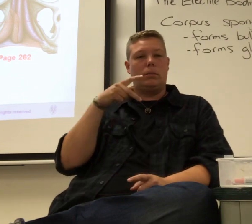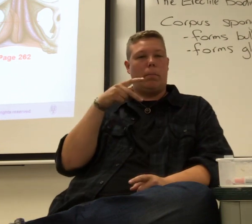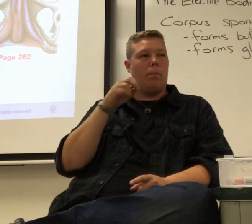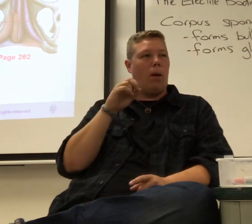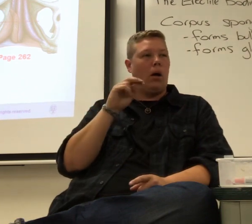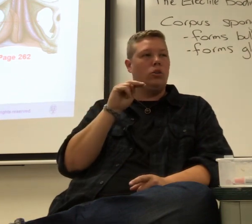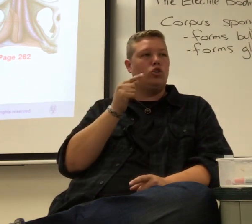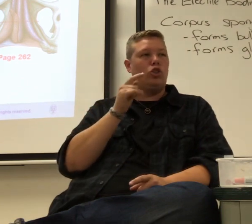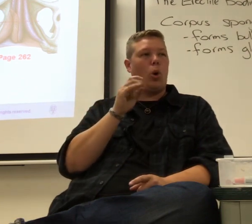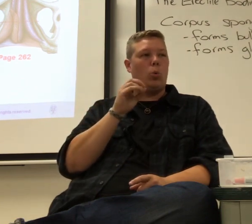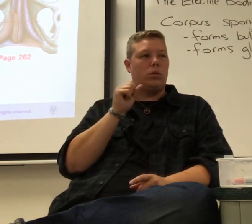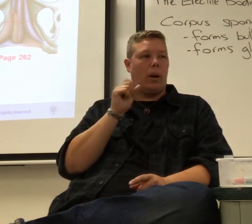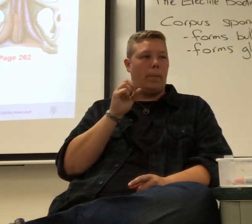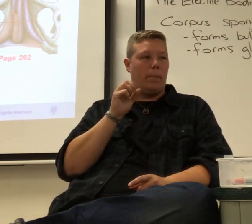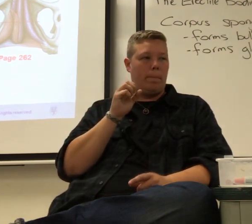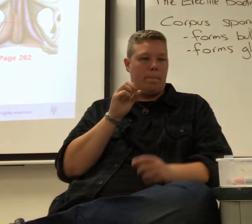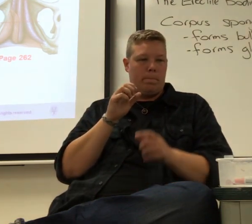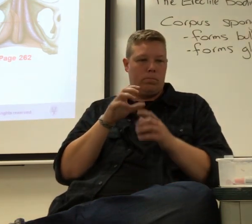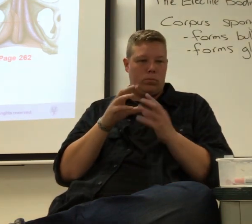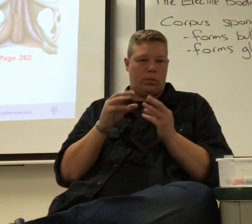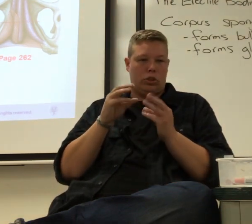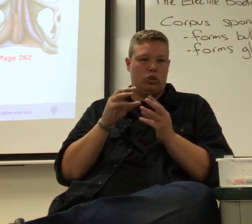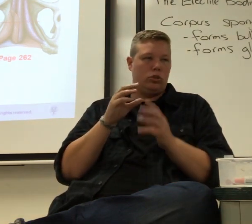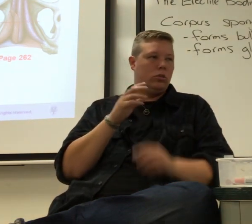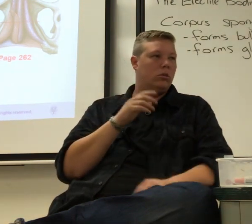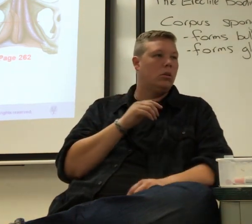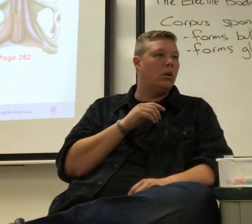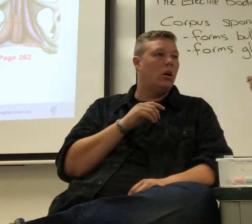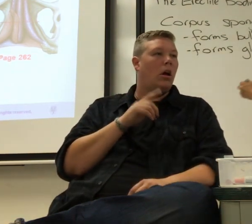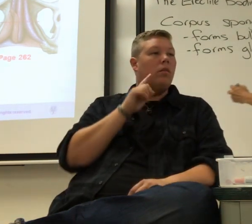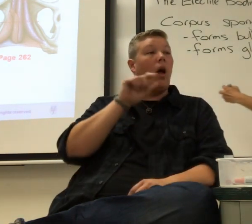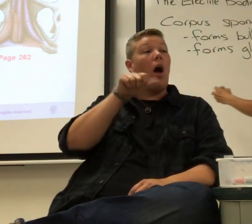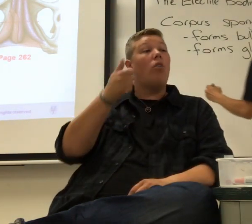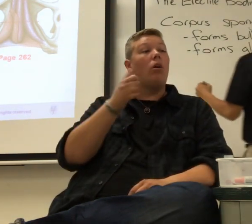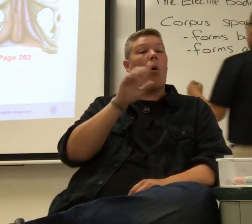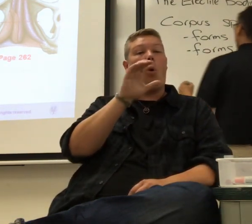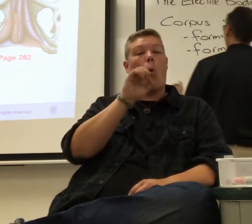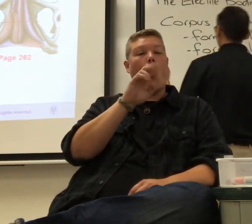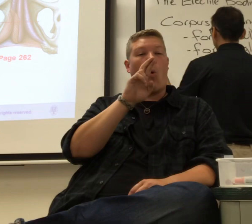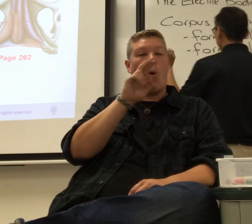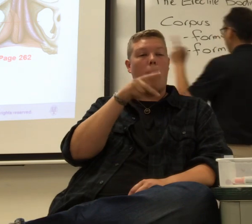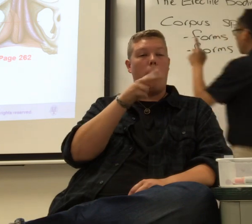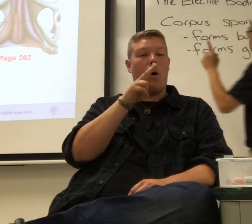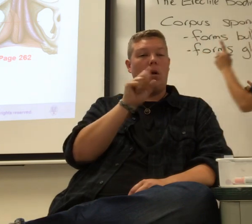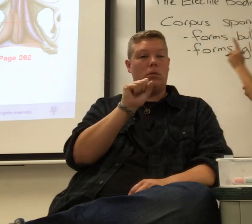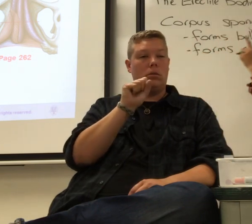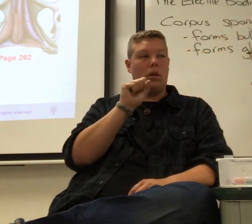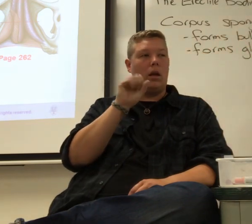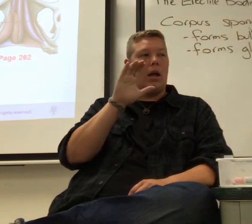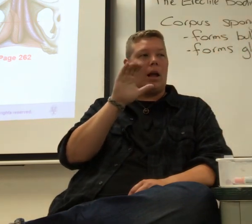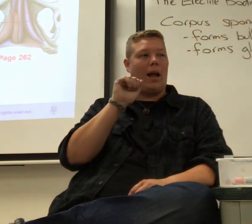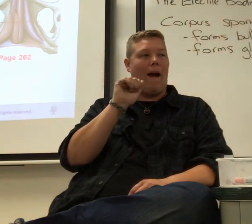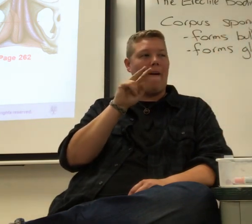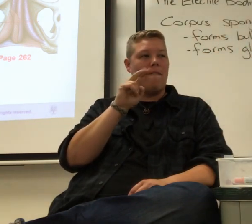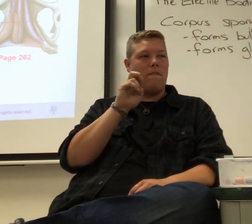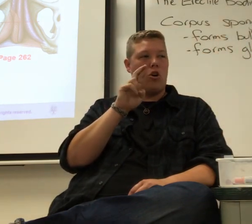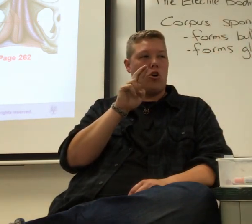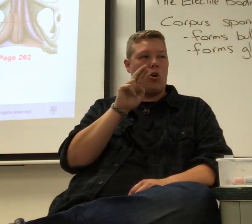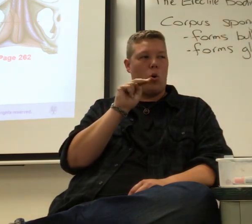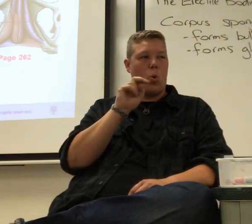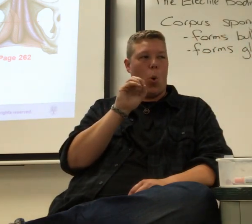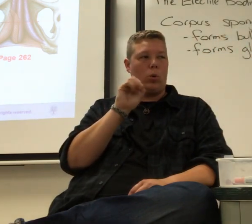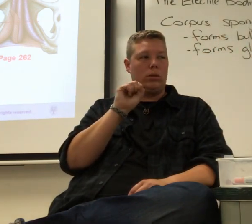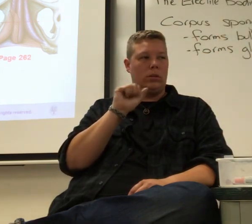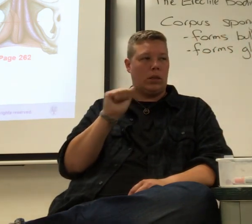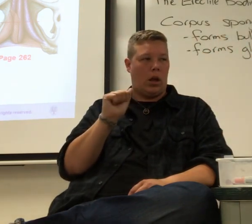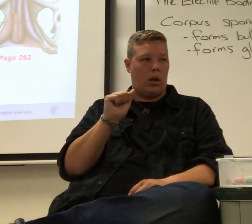The other erectile body is the corpus cavernosum. Oh, actually, before I move on, there's one thing you can't